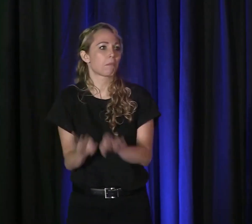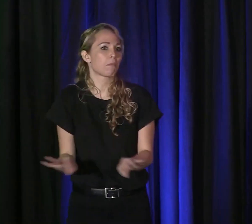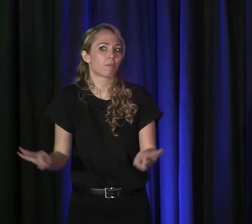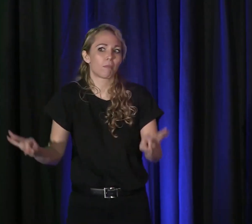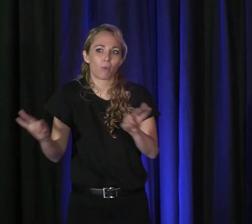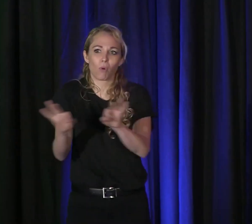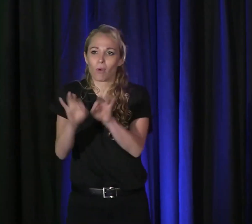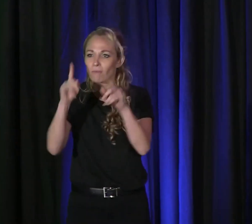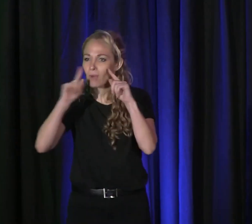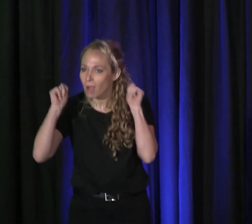emotions?